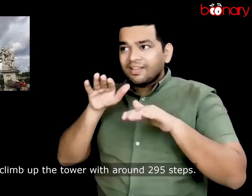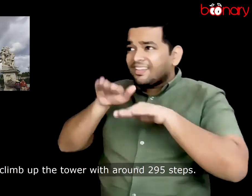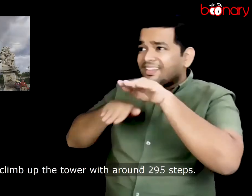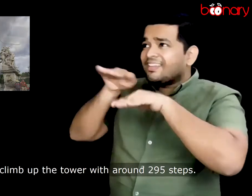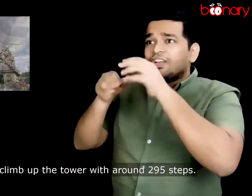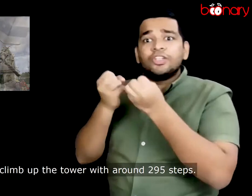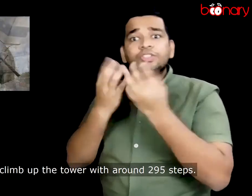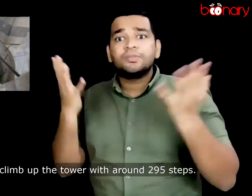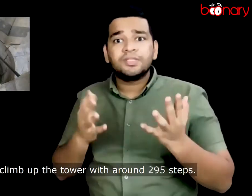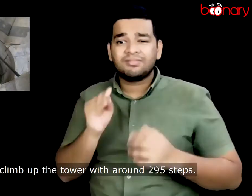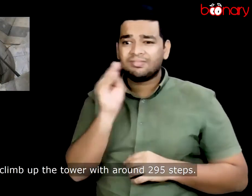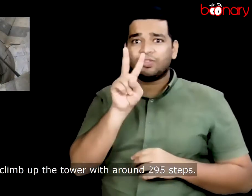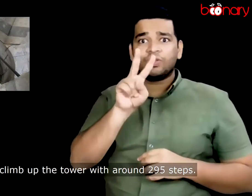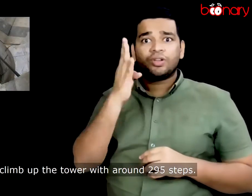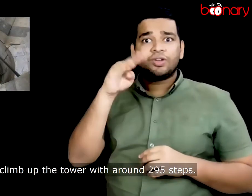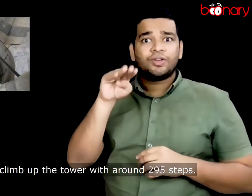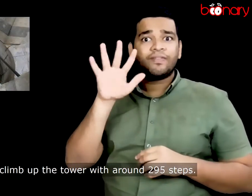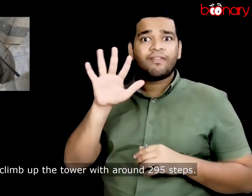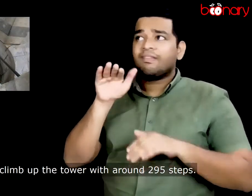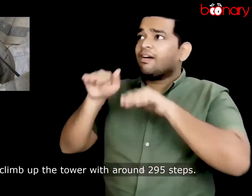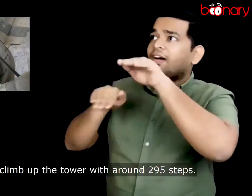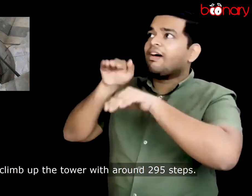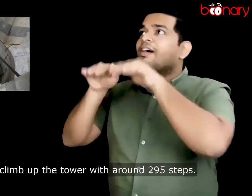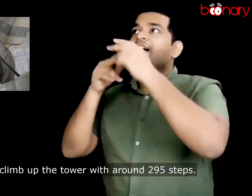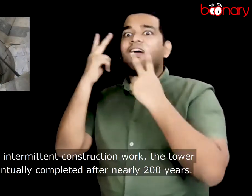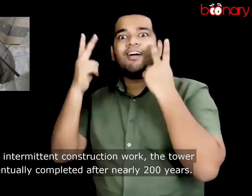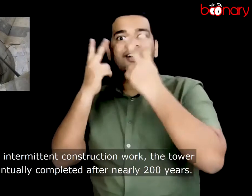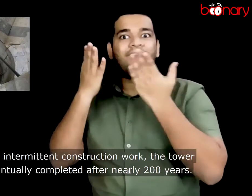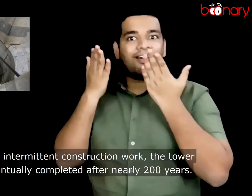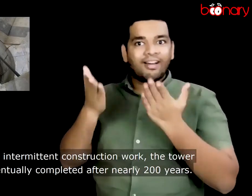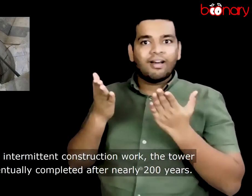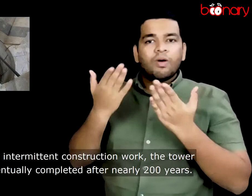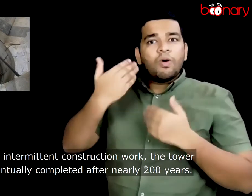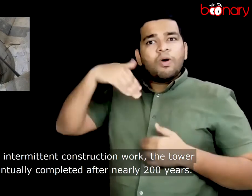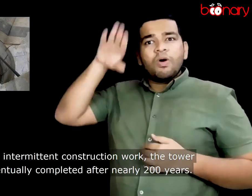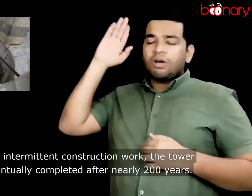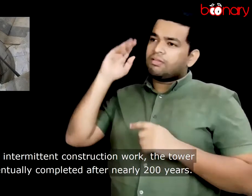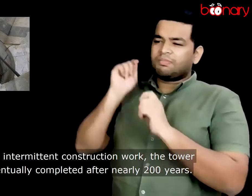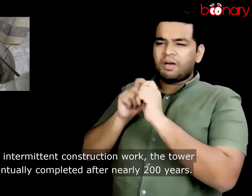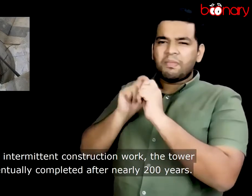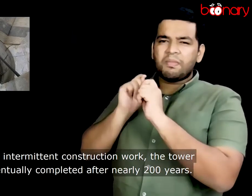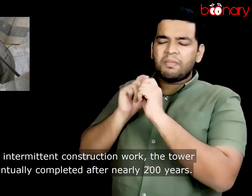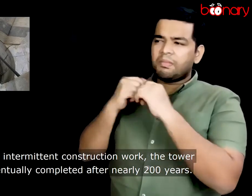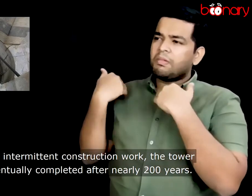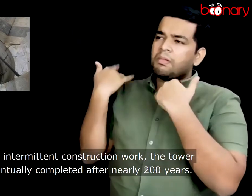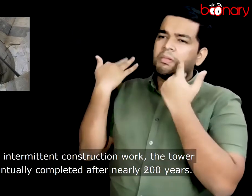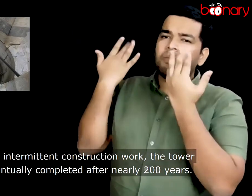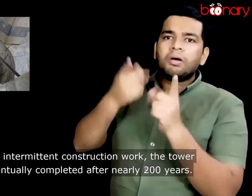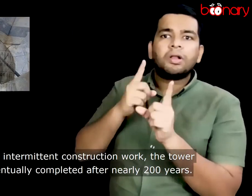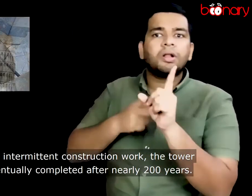climb up the tower with around 295 steps. With the intermittent construction work, the tower was eventually completed